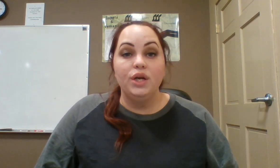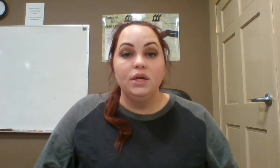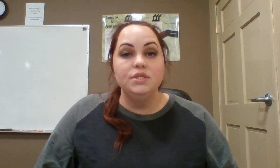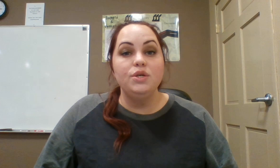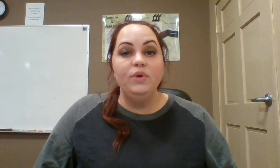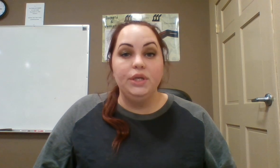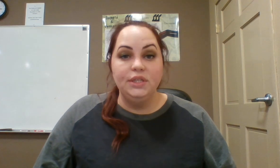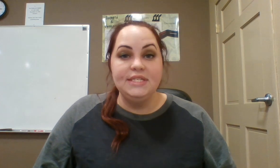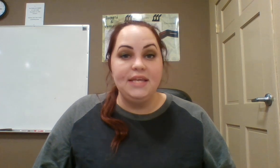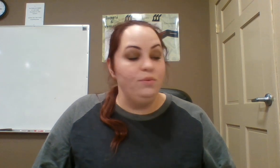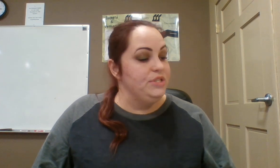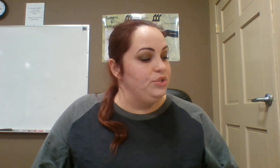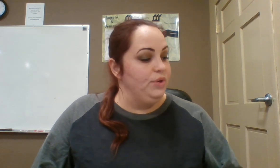Learn. So we learned this sign with student.